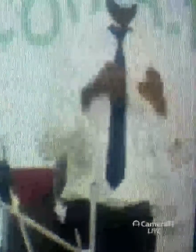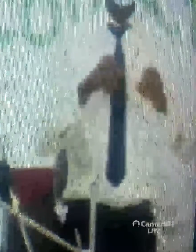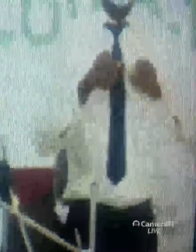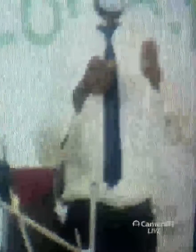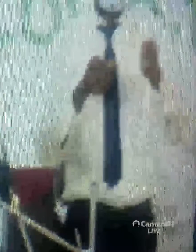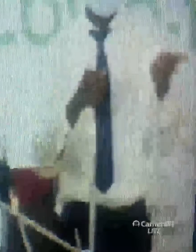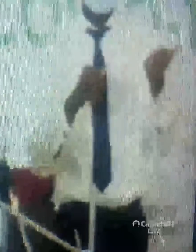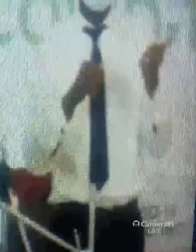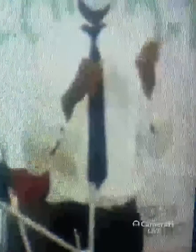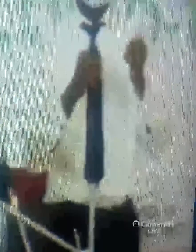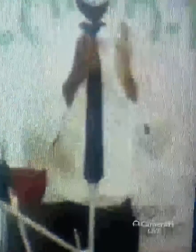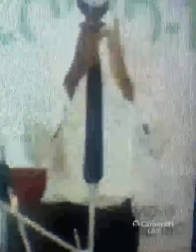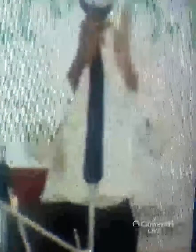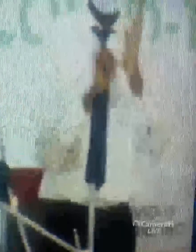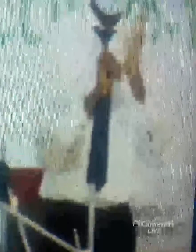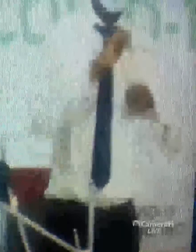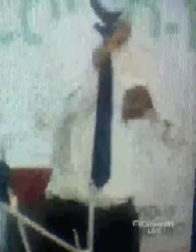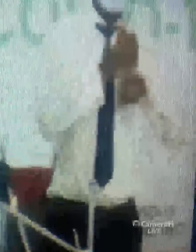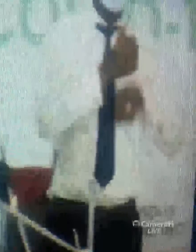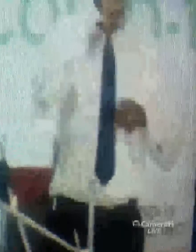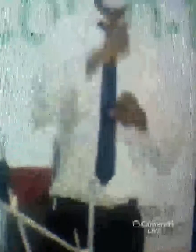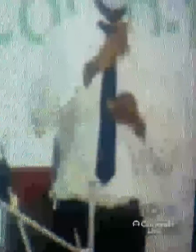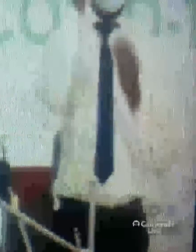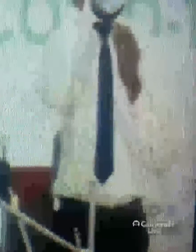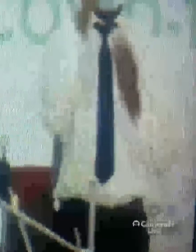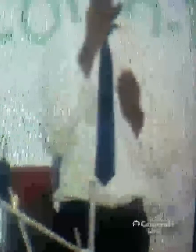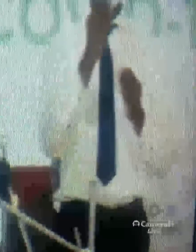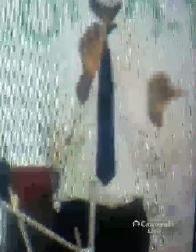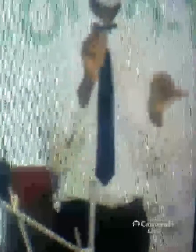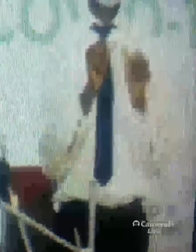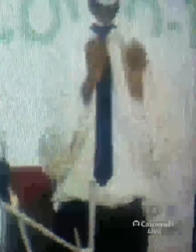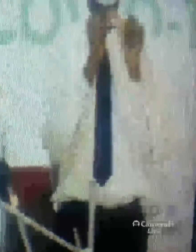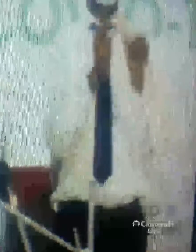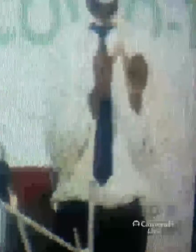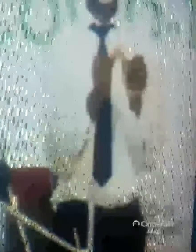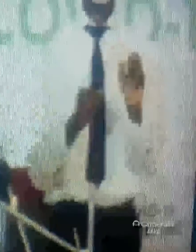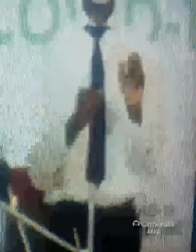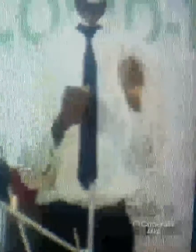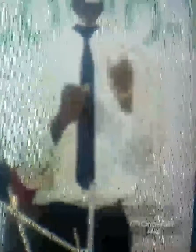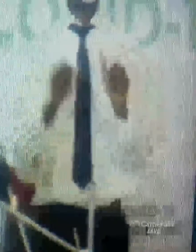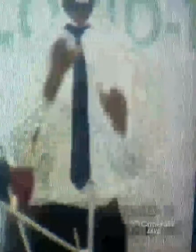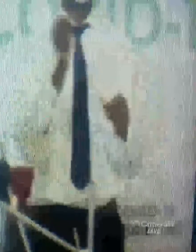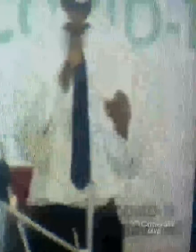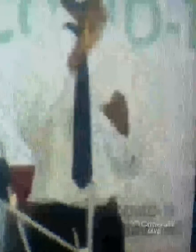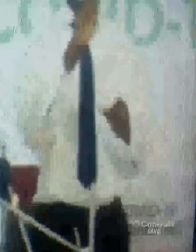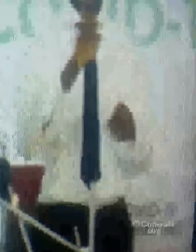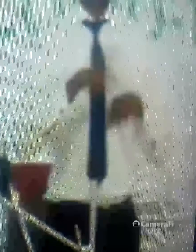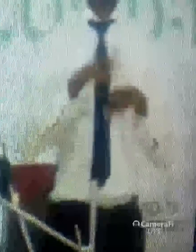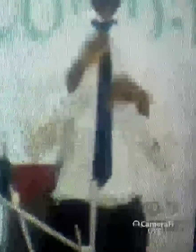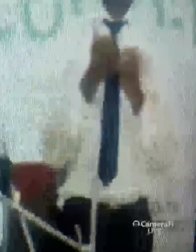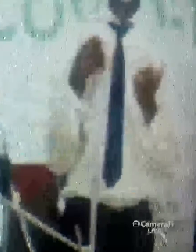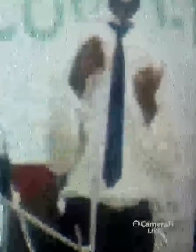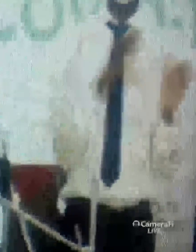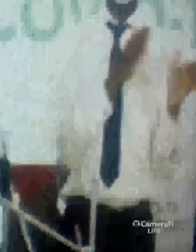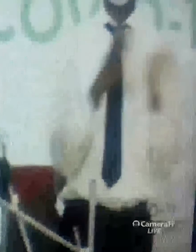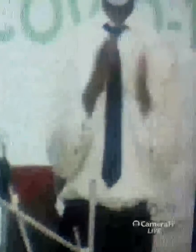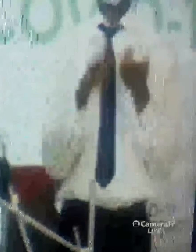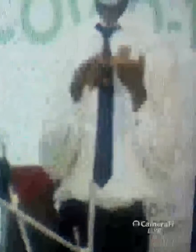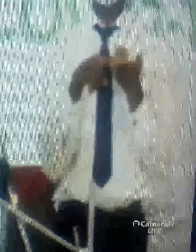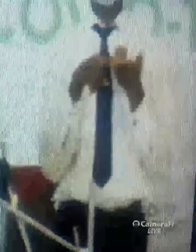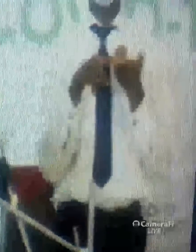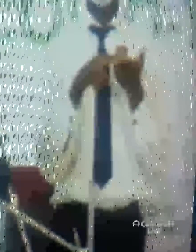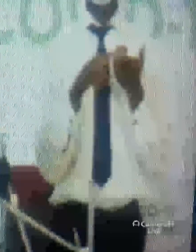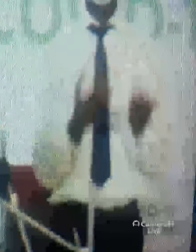non-pharmaceutical interventions. The second question was how we plan to raise